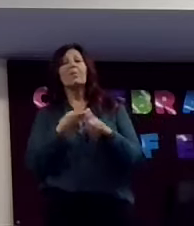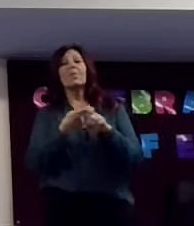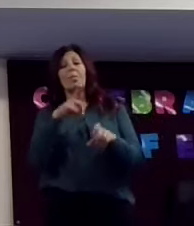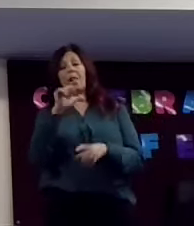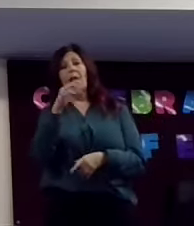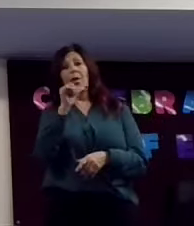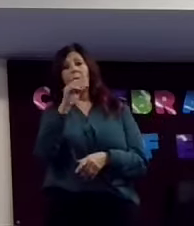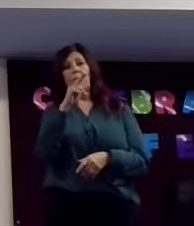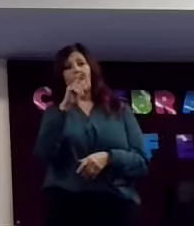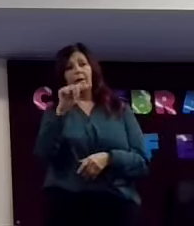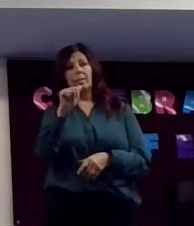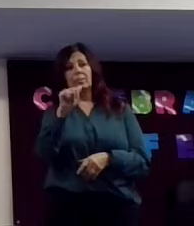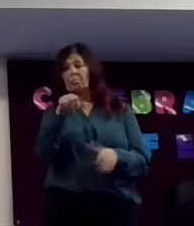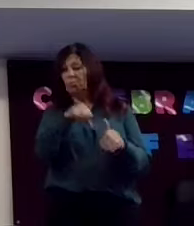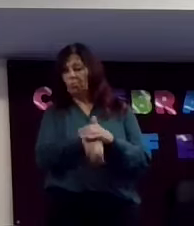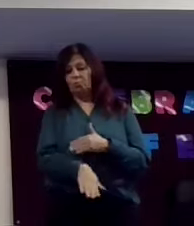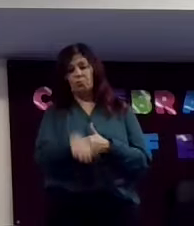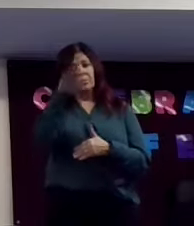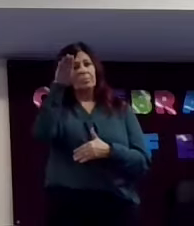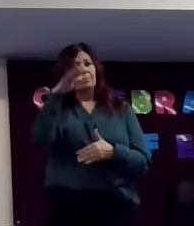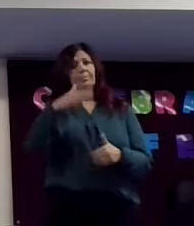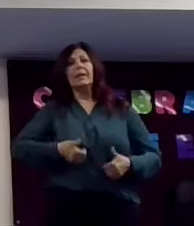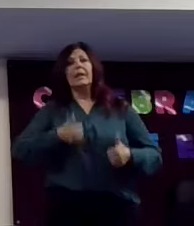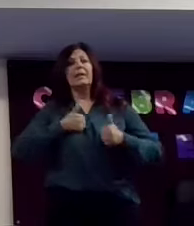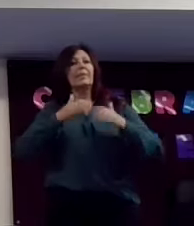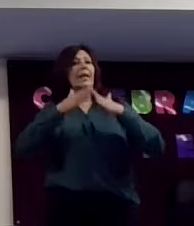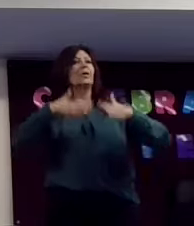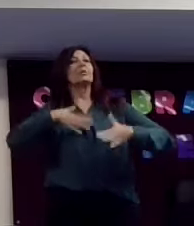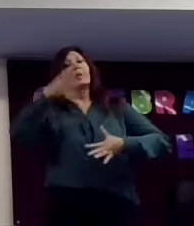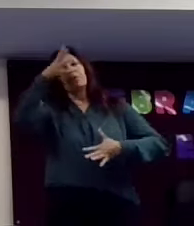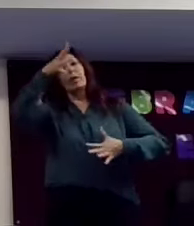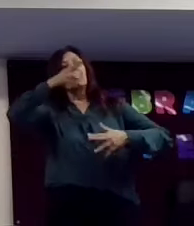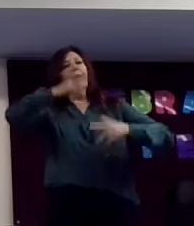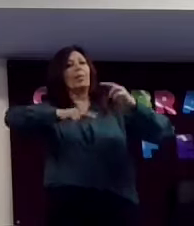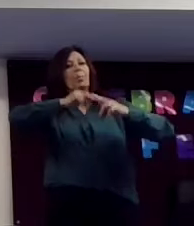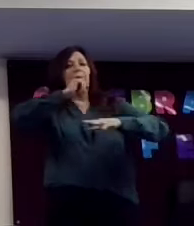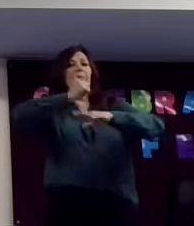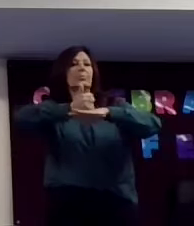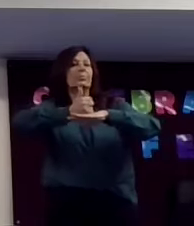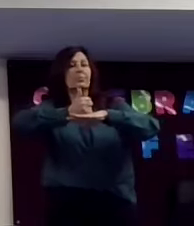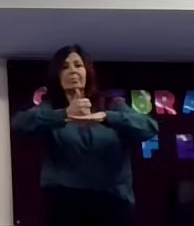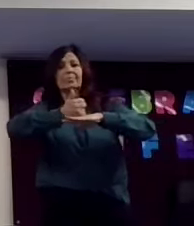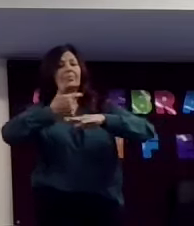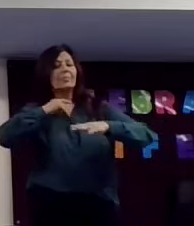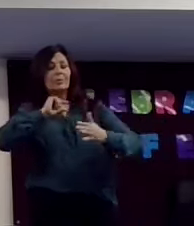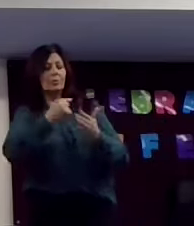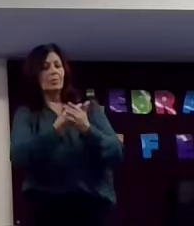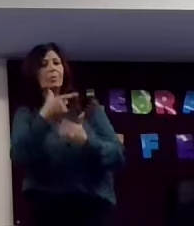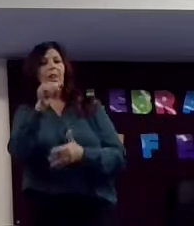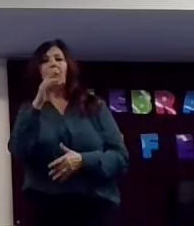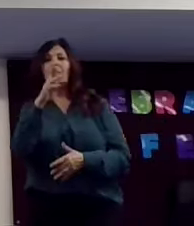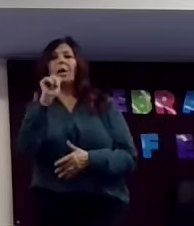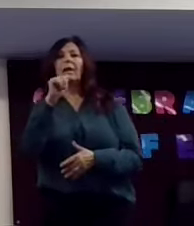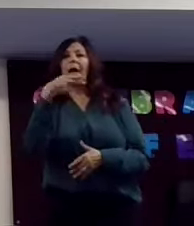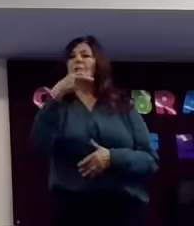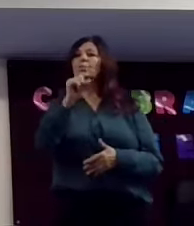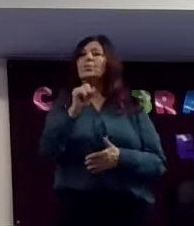Lackawanna, New York, born and raised. I live in the house that my grandfather built in Lackawanna. I graduated from Lackawanna High School,